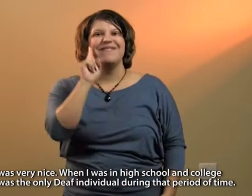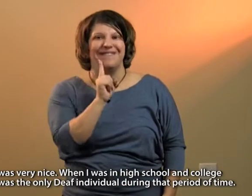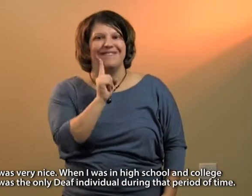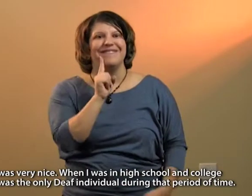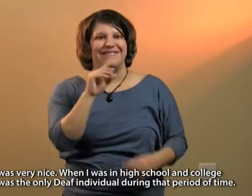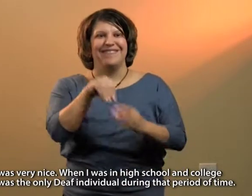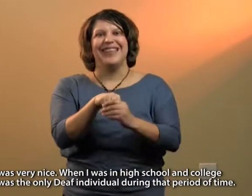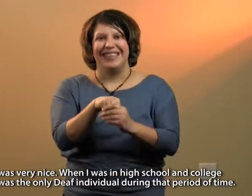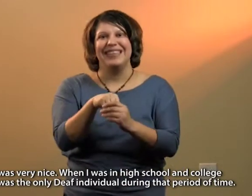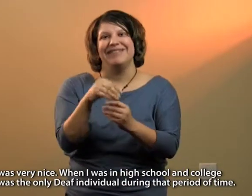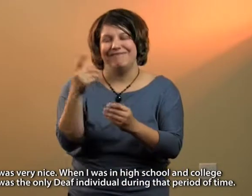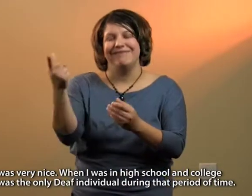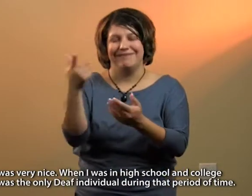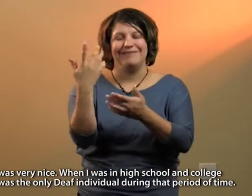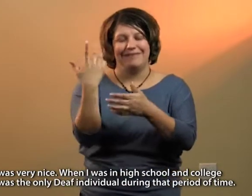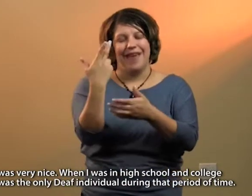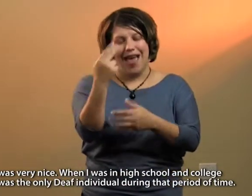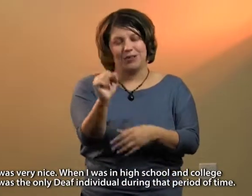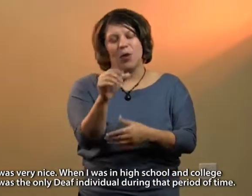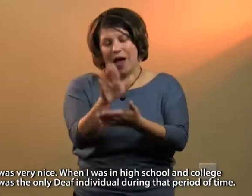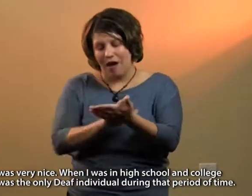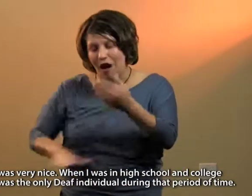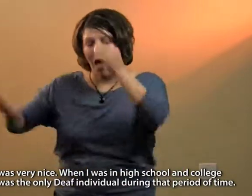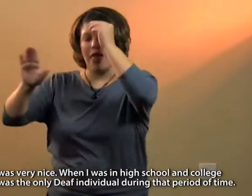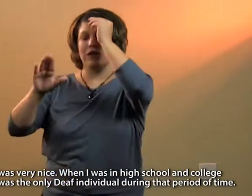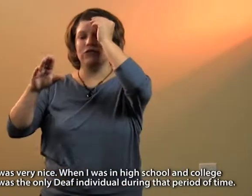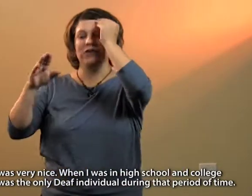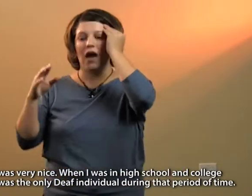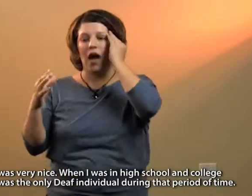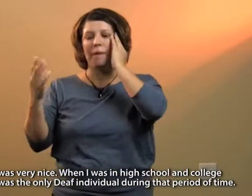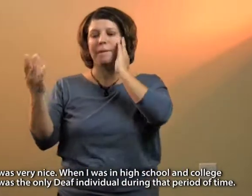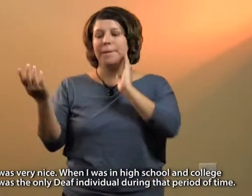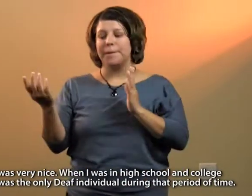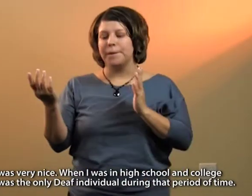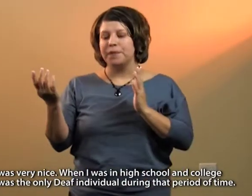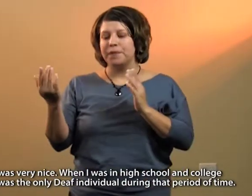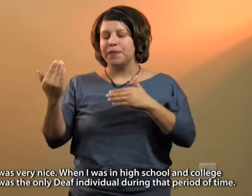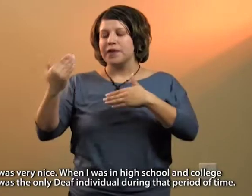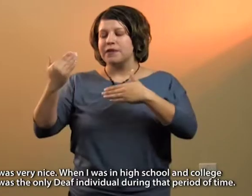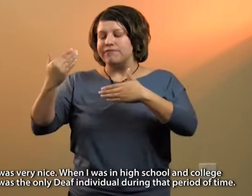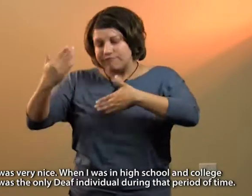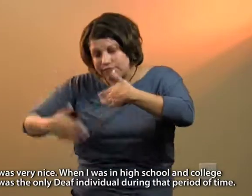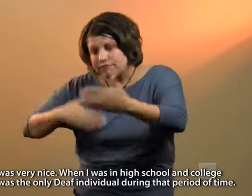When I was in high school and college, I was the only deaf individual During that period of time